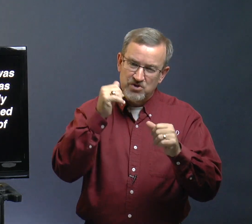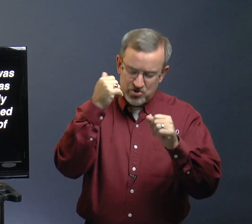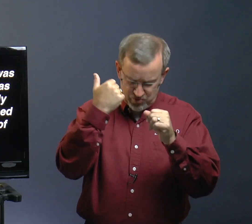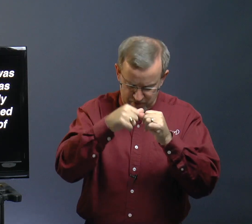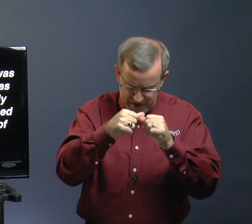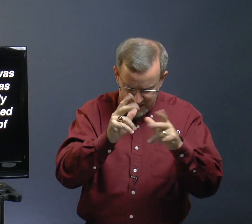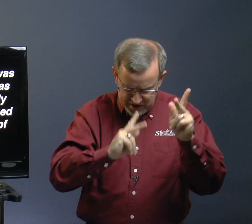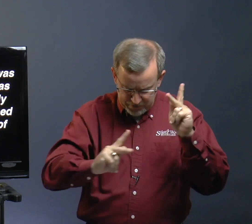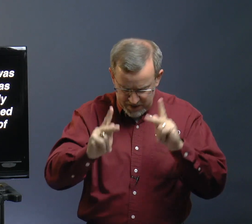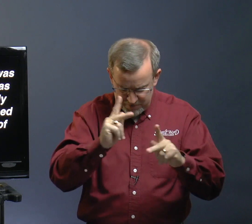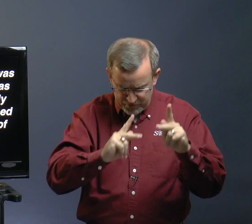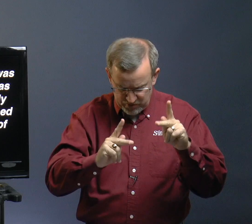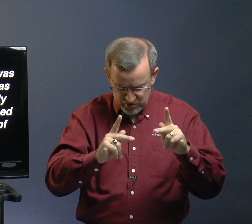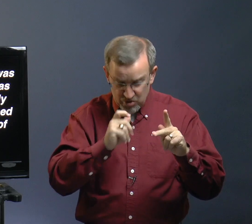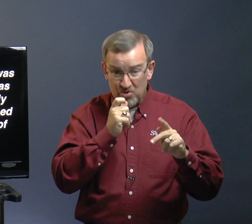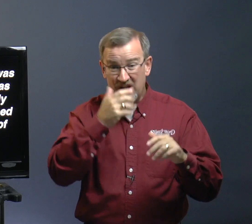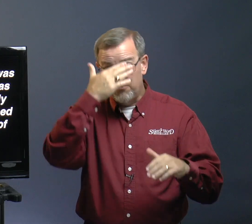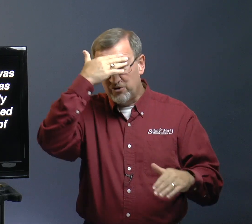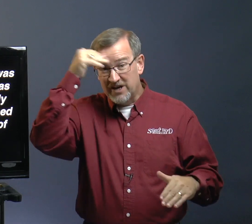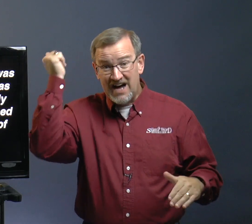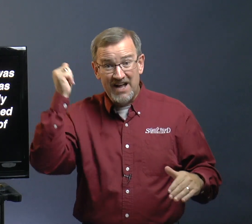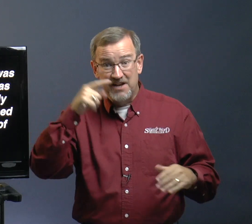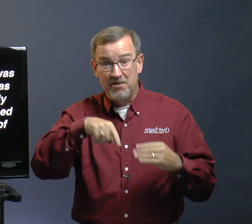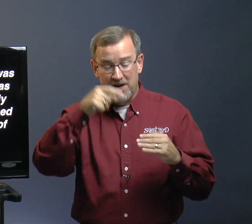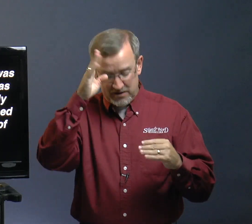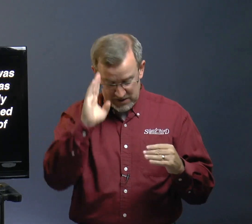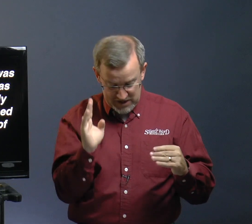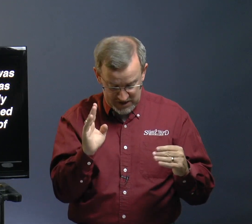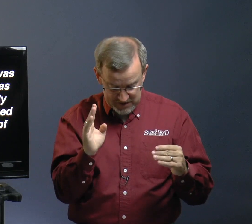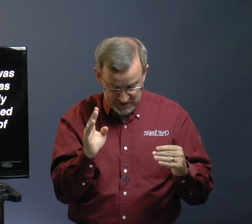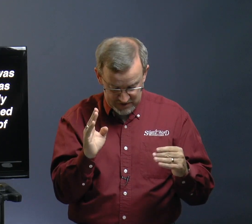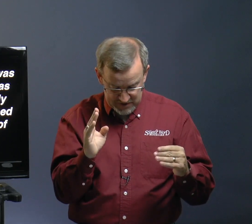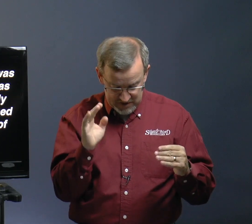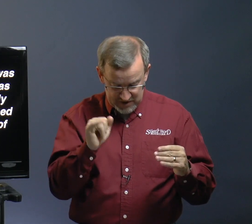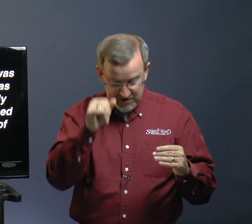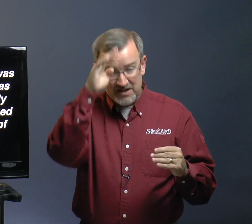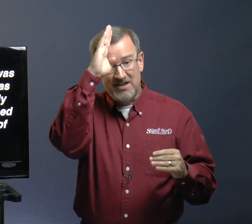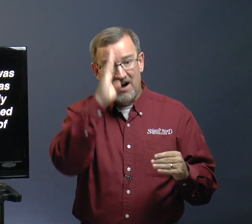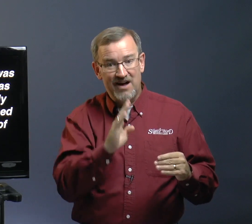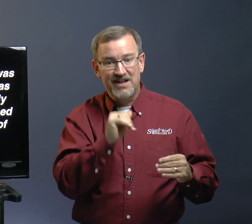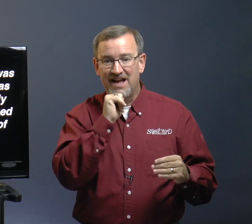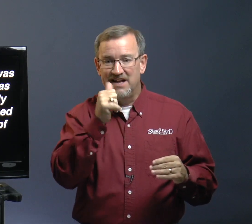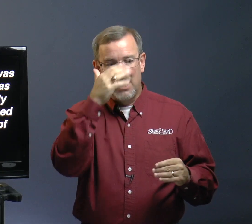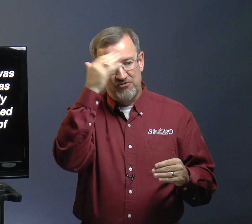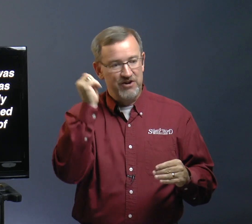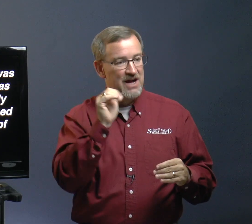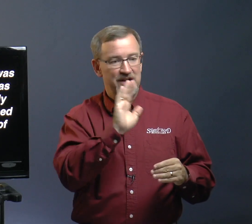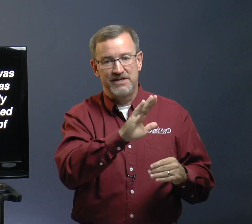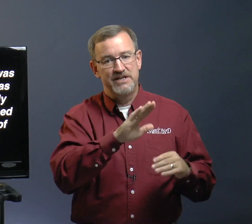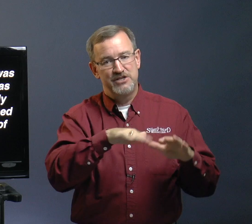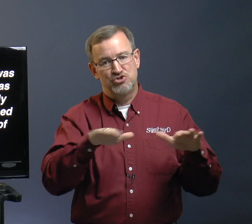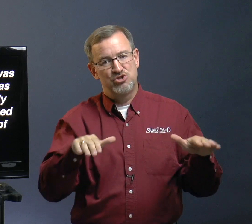to remind the people who had forgotten about God that God had not forgotten his